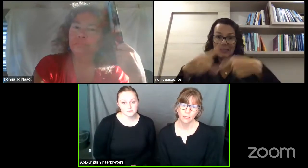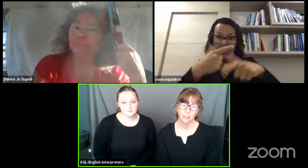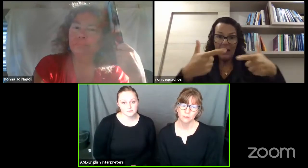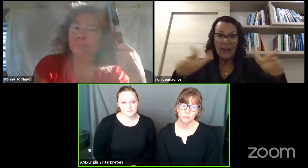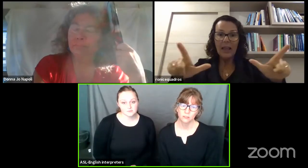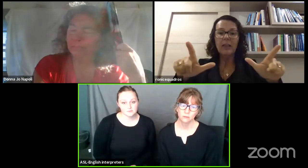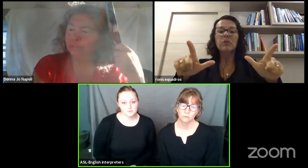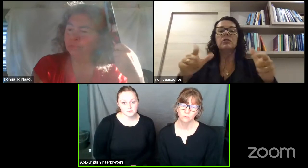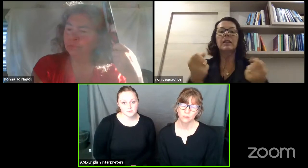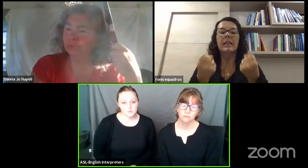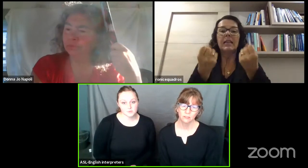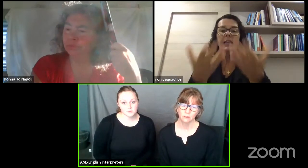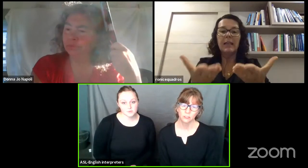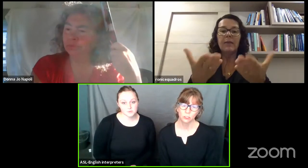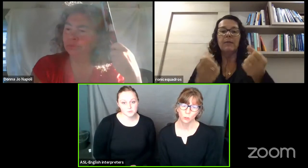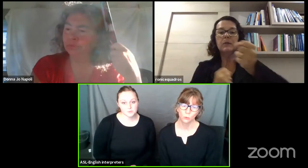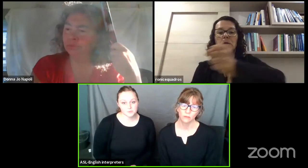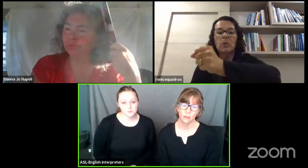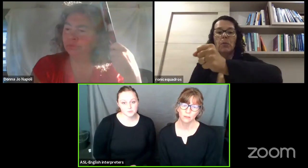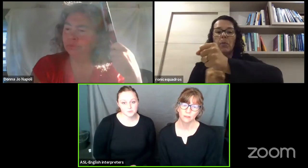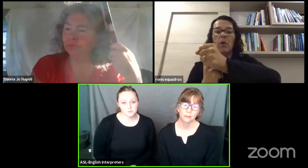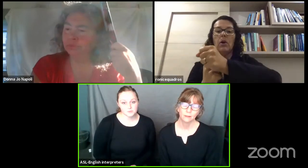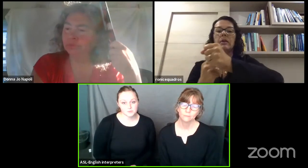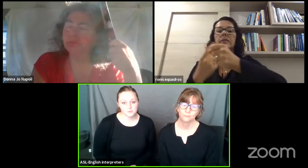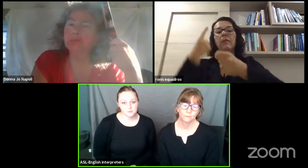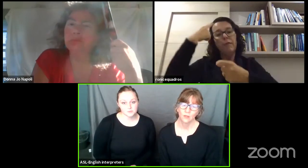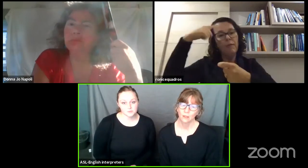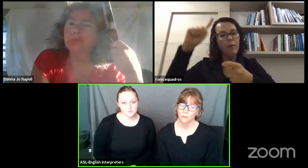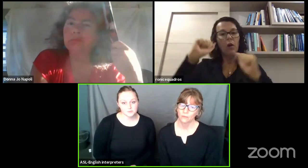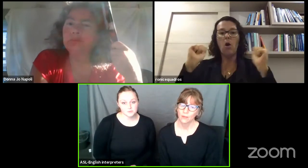time has definitely shown that